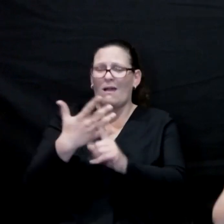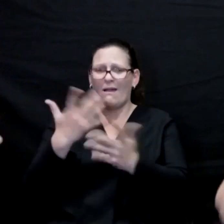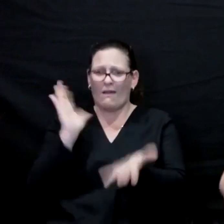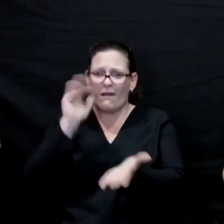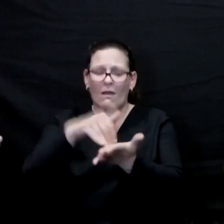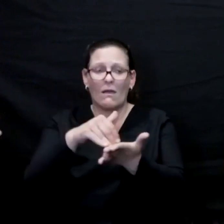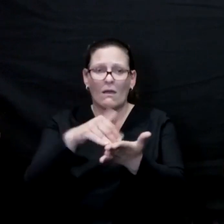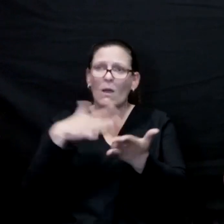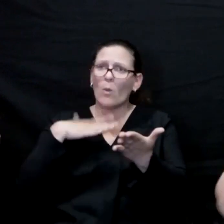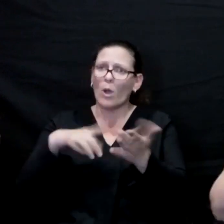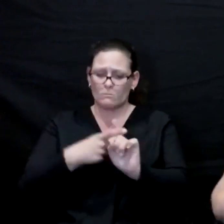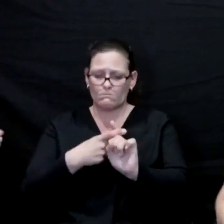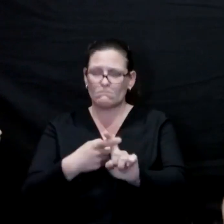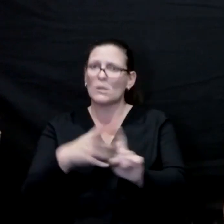ahead,